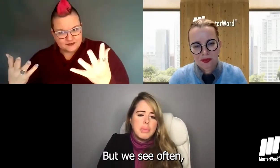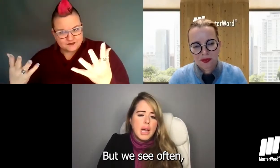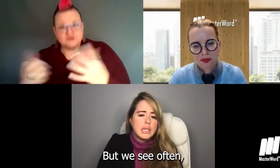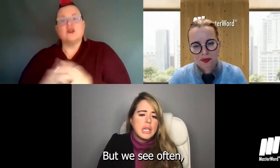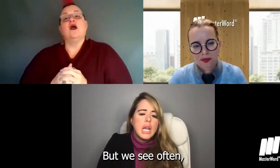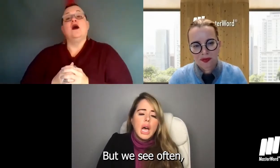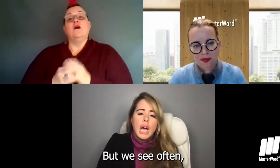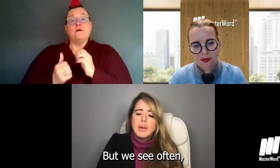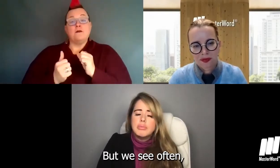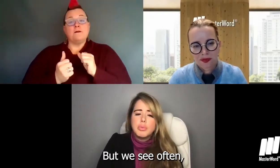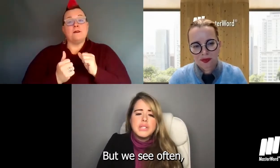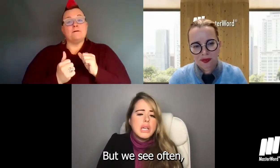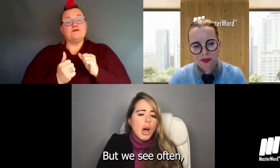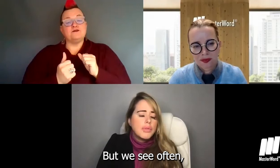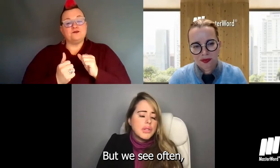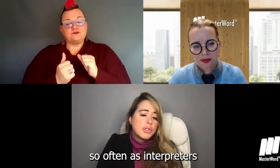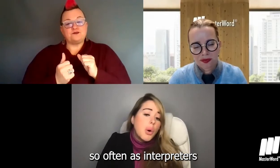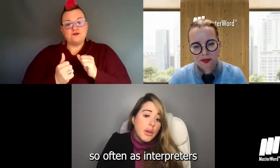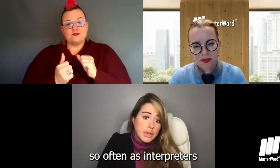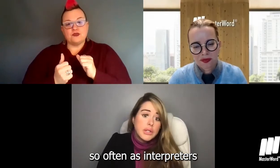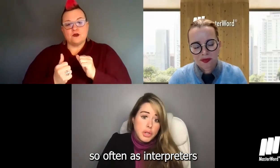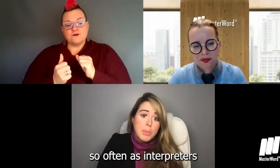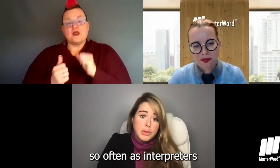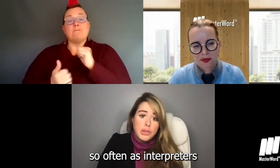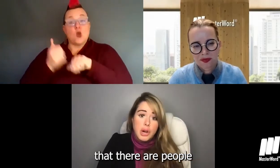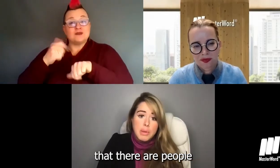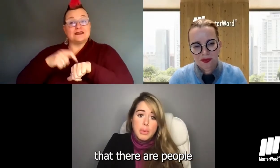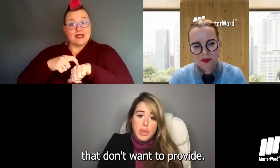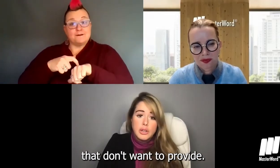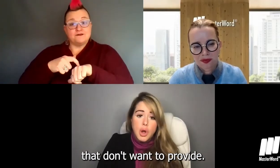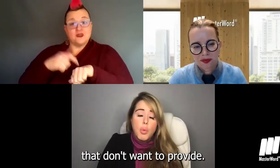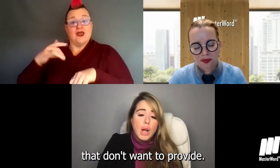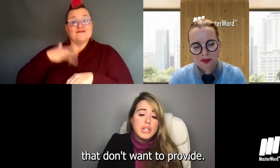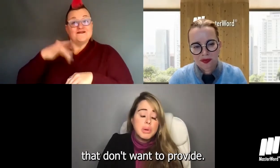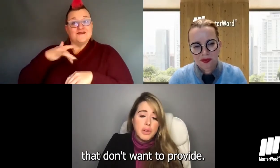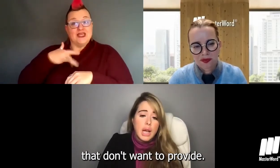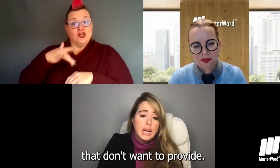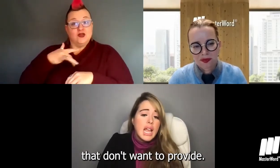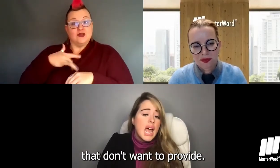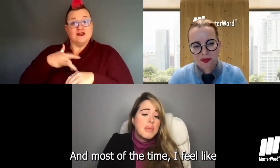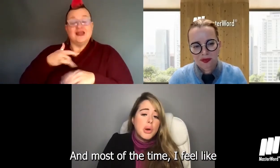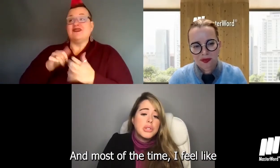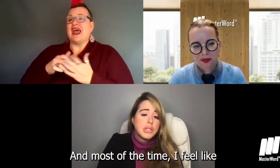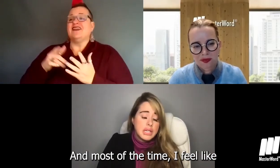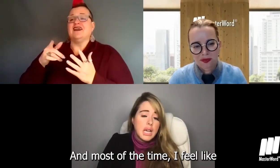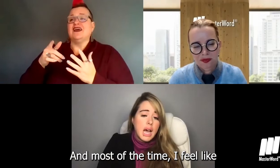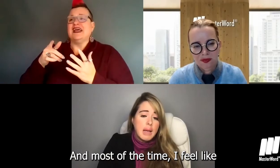but we see often so often as interpreters that there are people that don't want to provide. And most of the time,